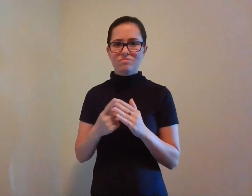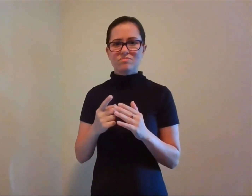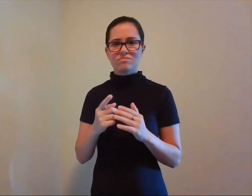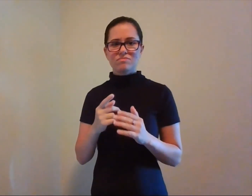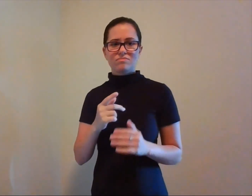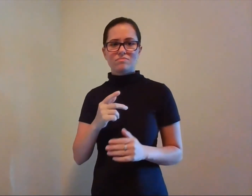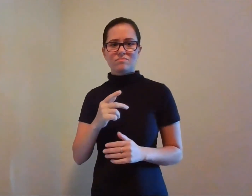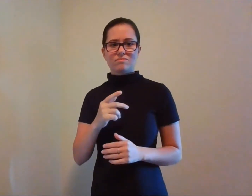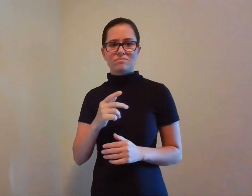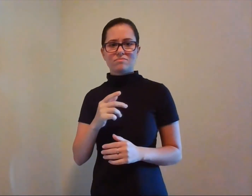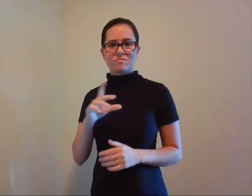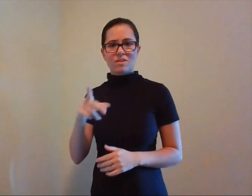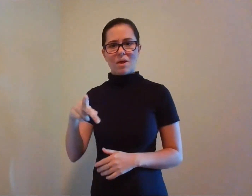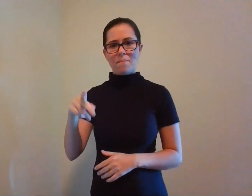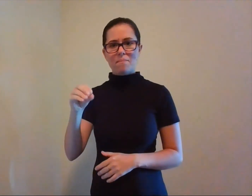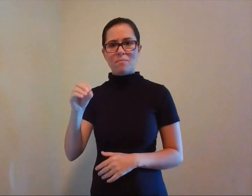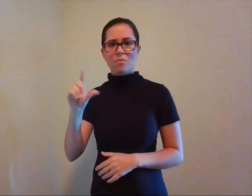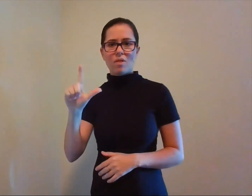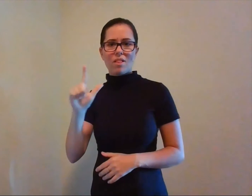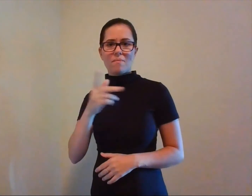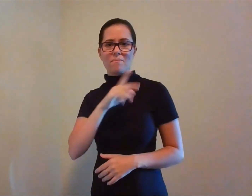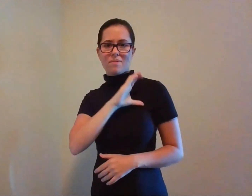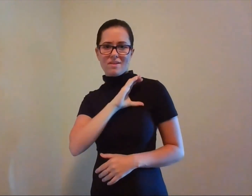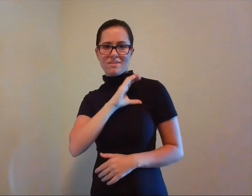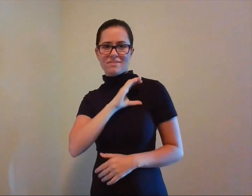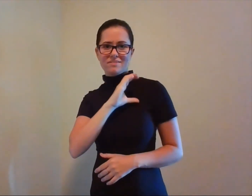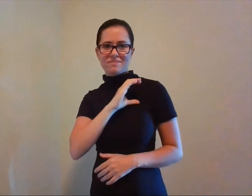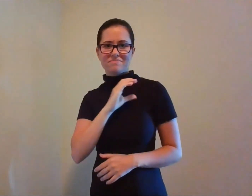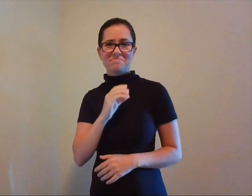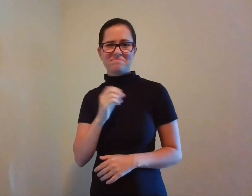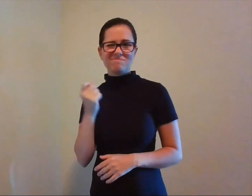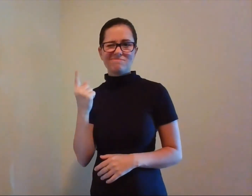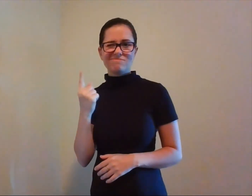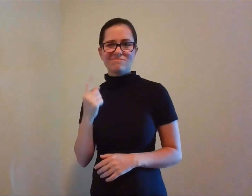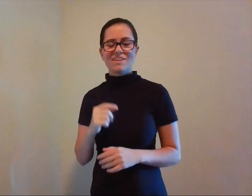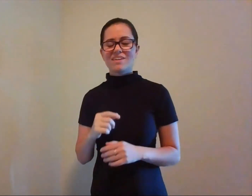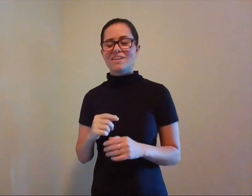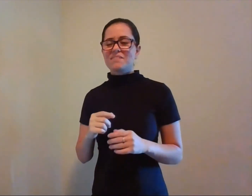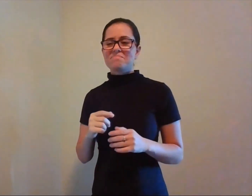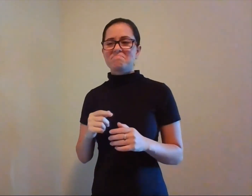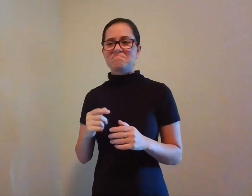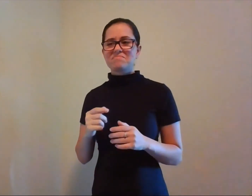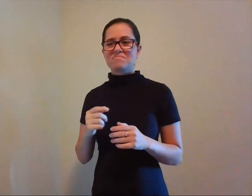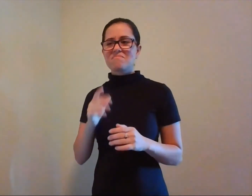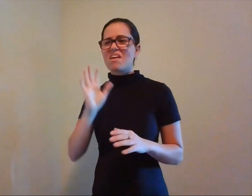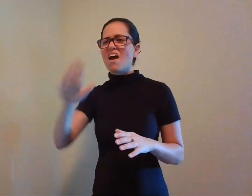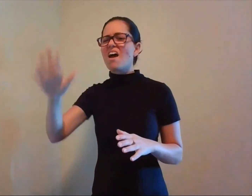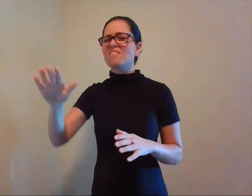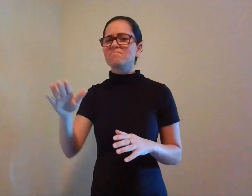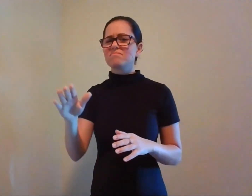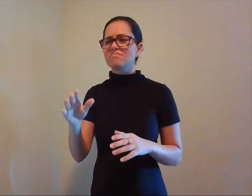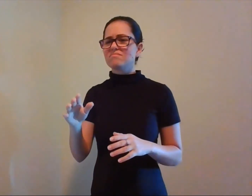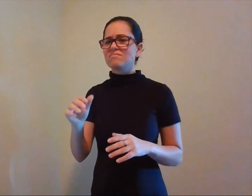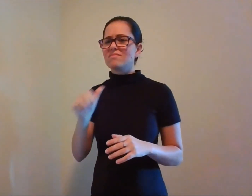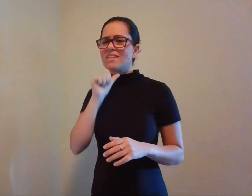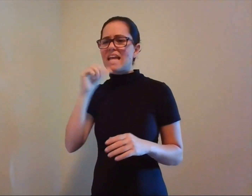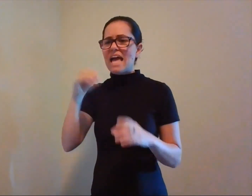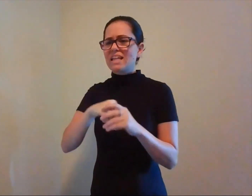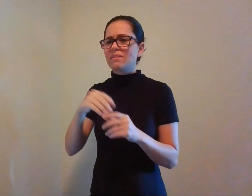was reading. I'm reading, and then I would look up, and there'd be somebody putting their feet in the pool. That's just, you can't get in there. They're doing their cleaning. So then Jesse